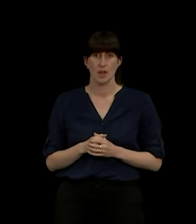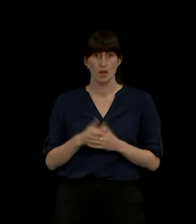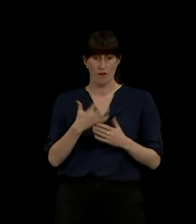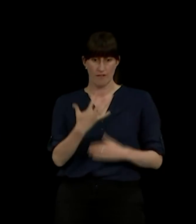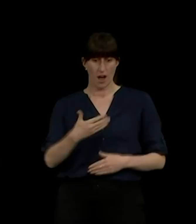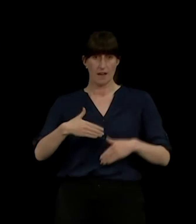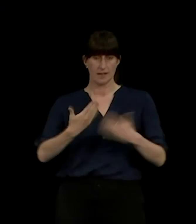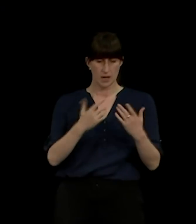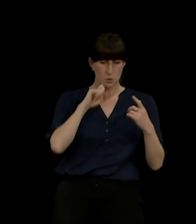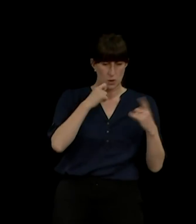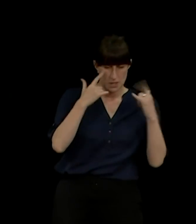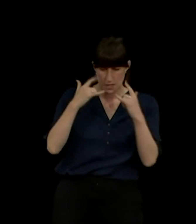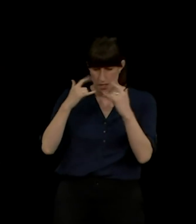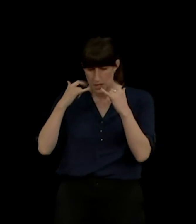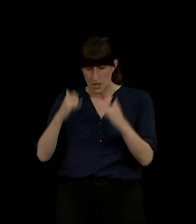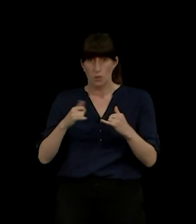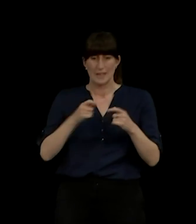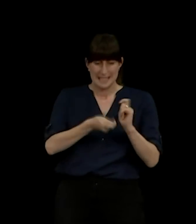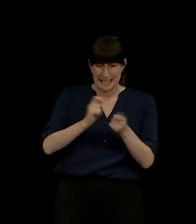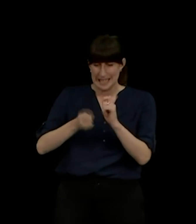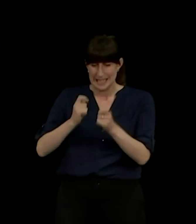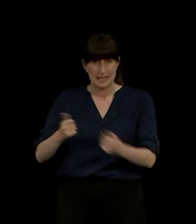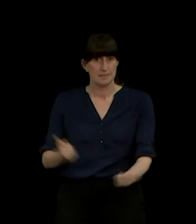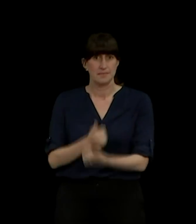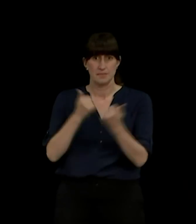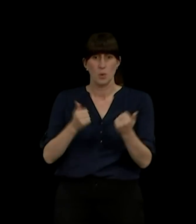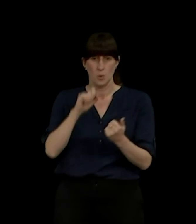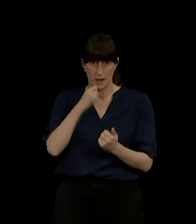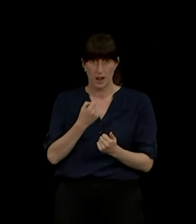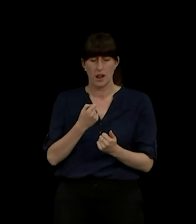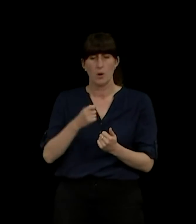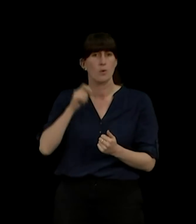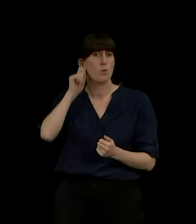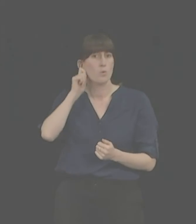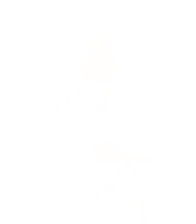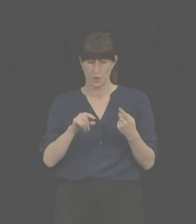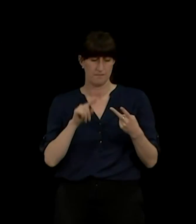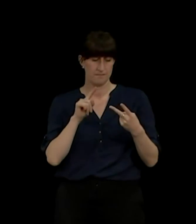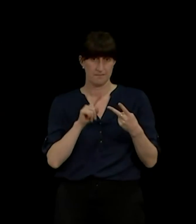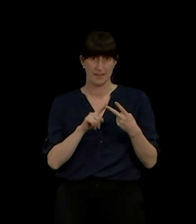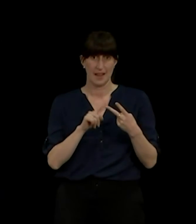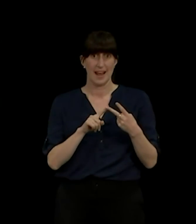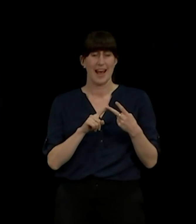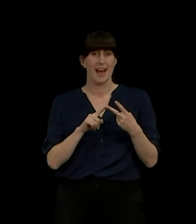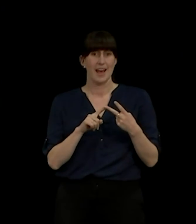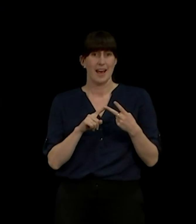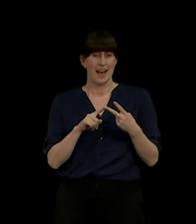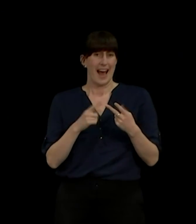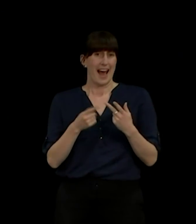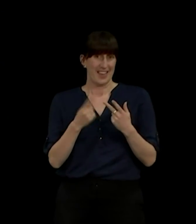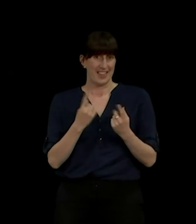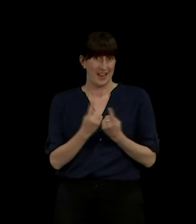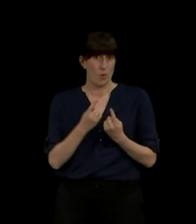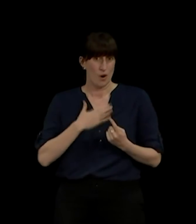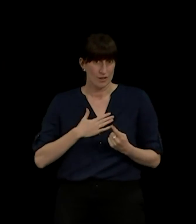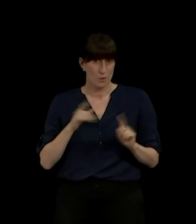and wastewater testing, we will assess whether the restrictions need to remain in place. It is not a coincidence that